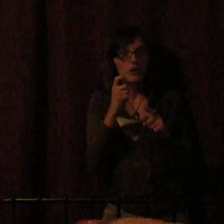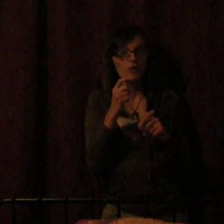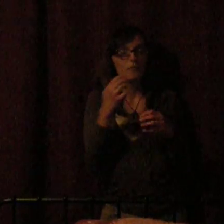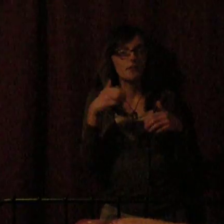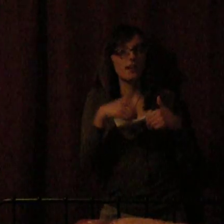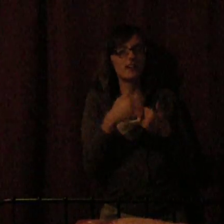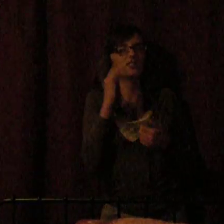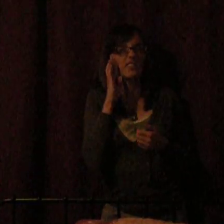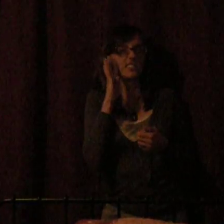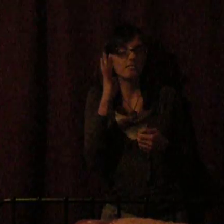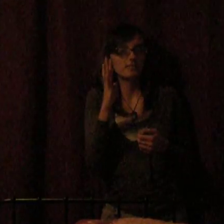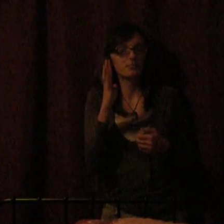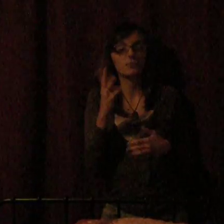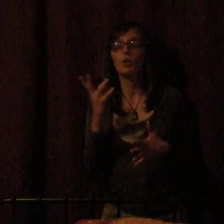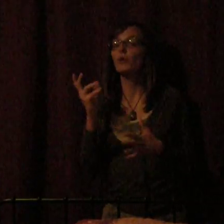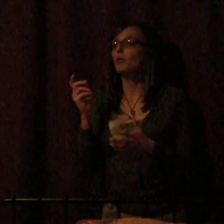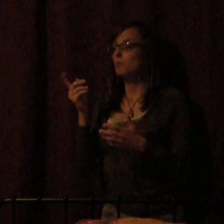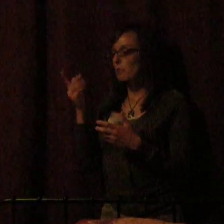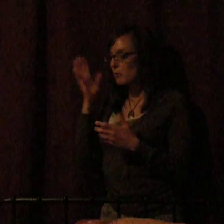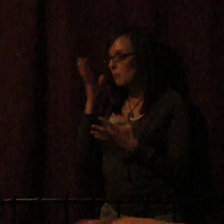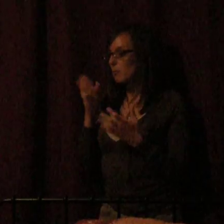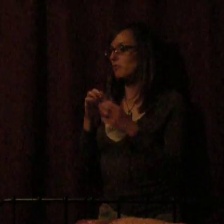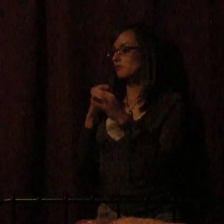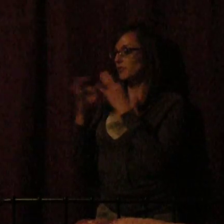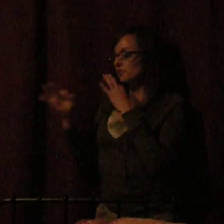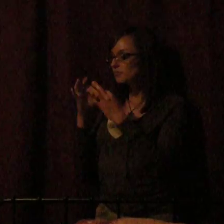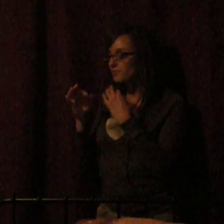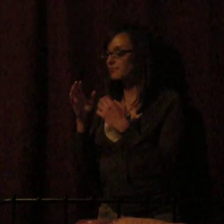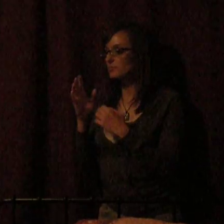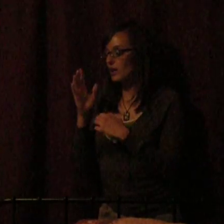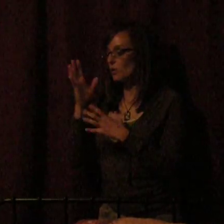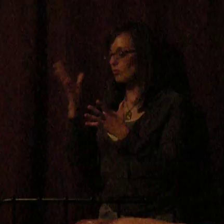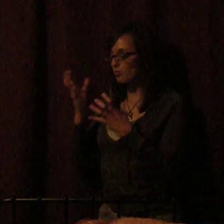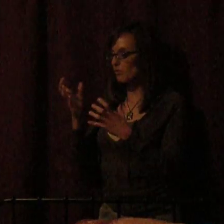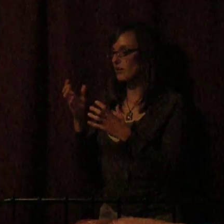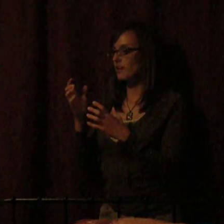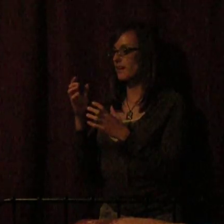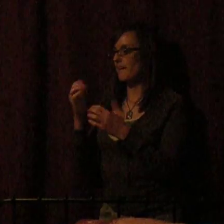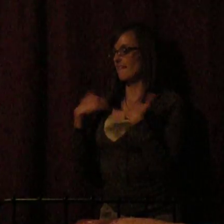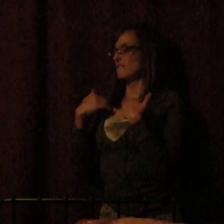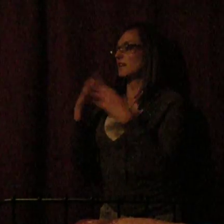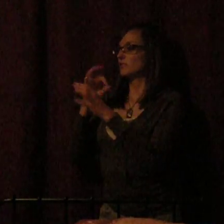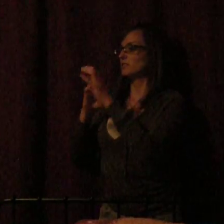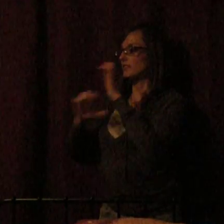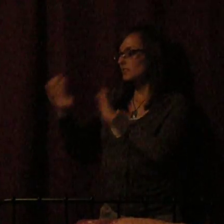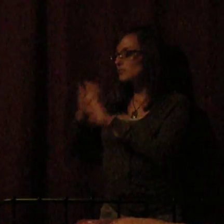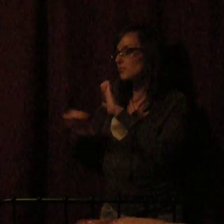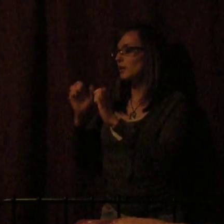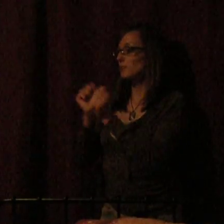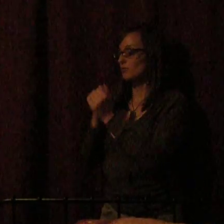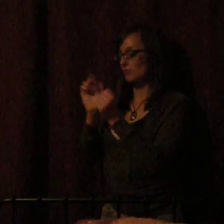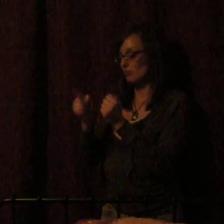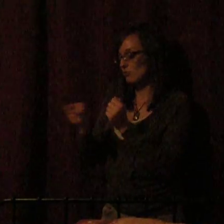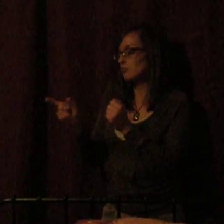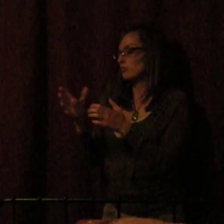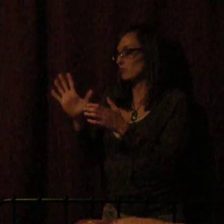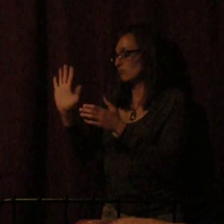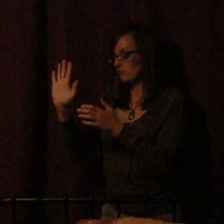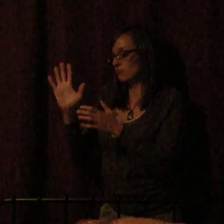like to propose an interactive experiment for you and your listeners. Would that be okay? Absolutely. Well, the